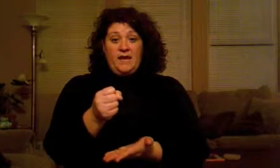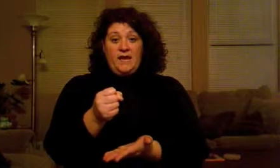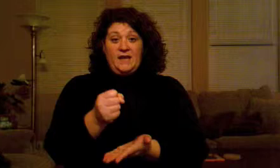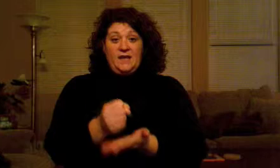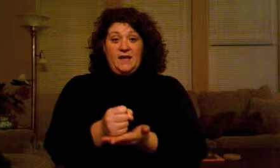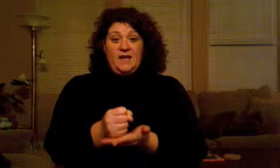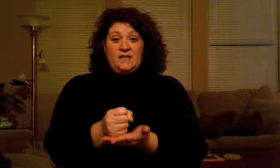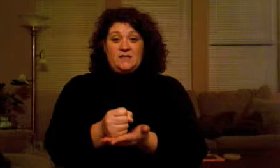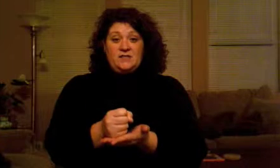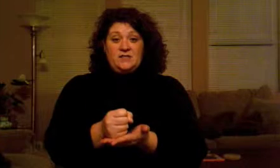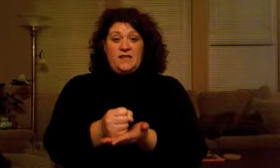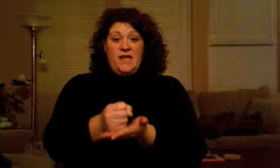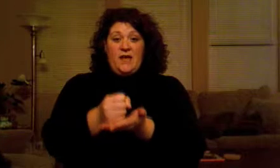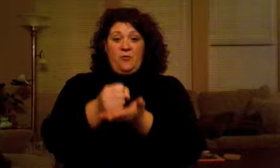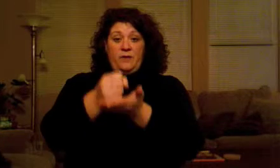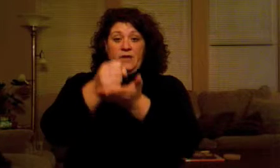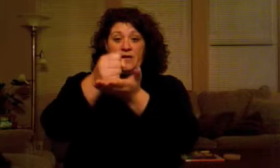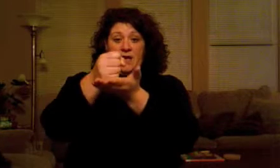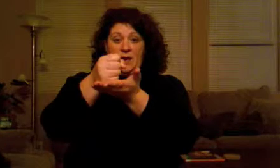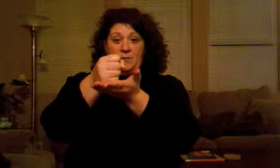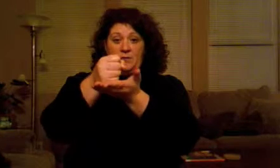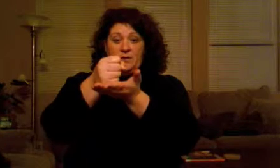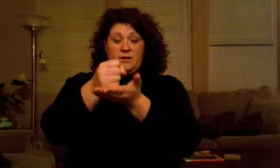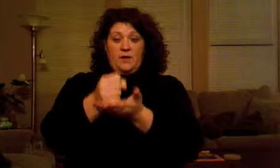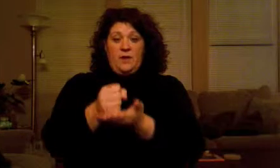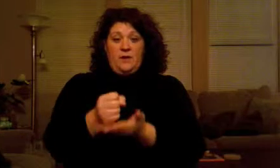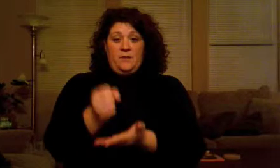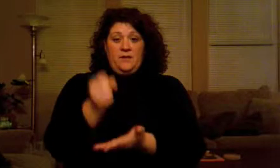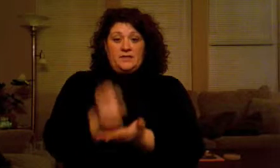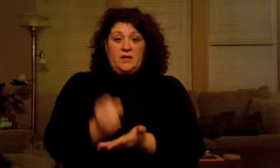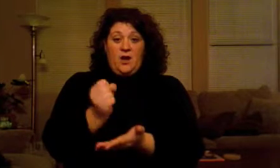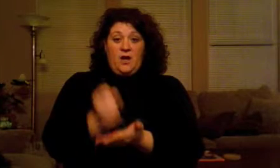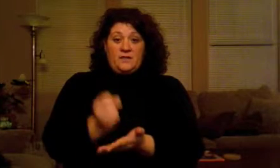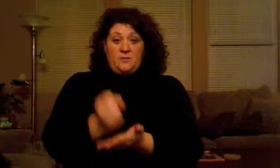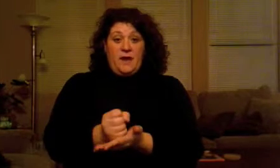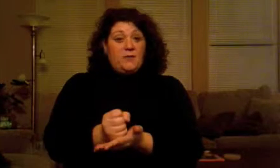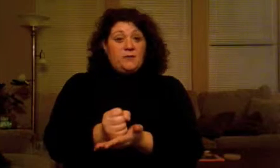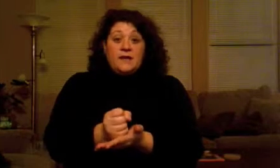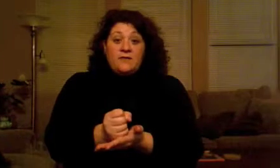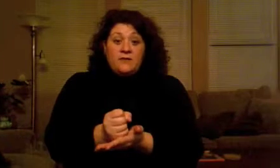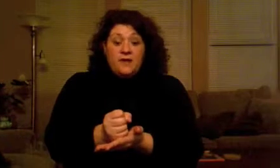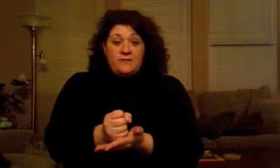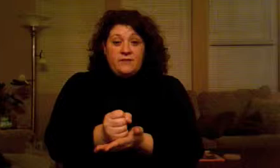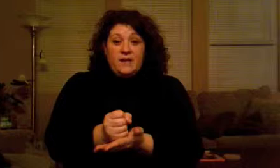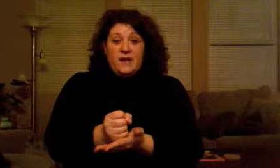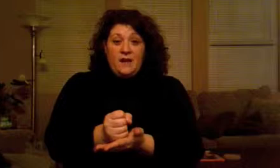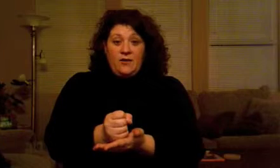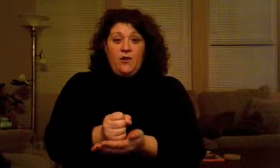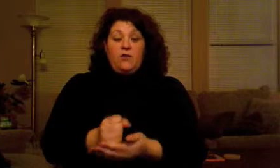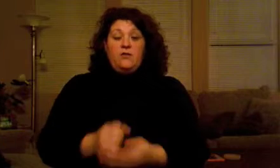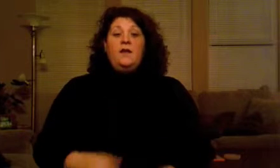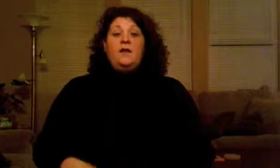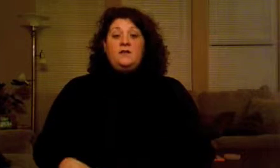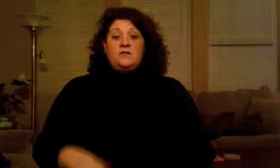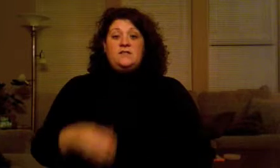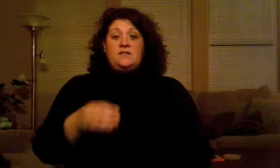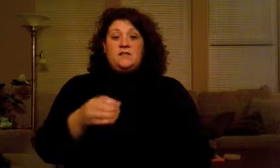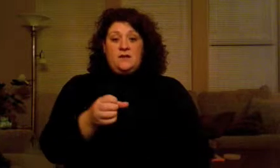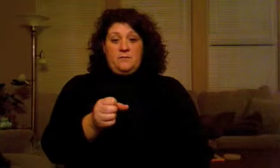hand is just helping it up. It's not a pounding of your left hand at all. You just